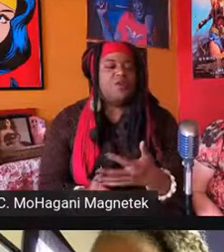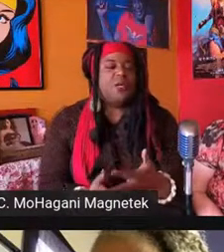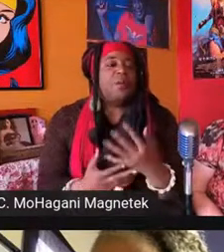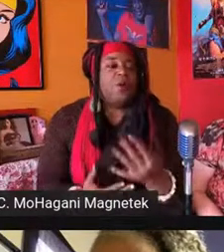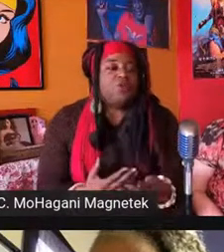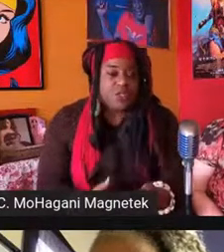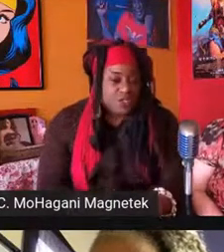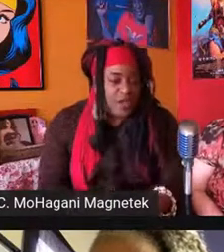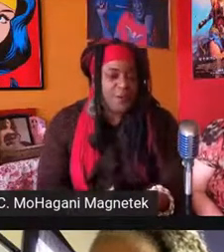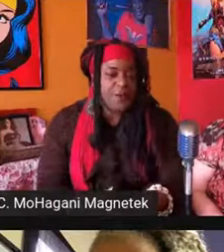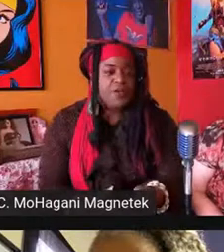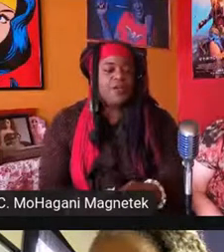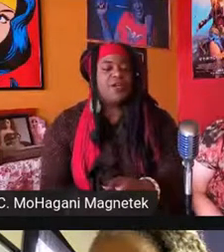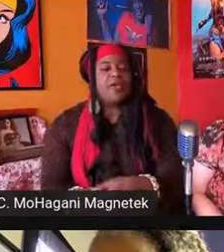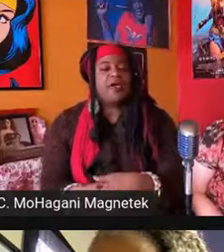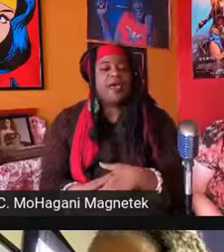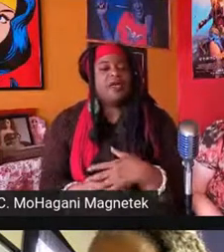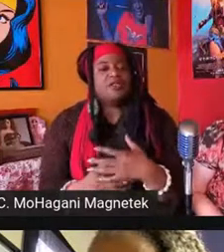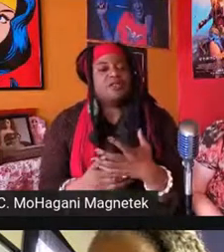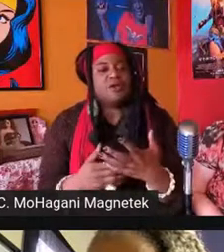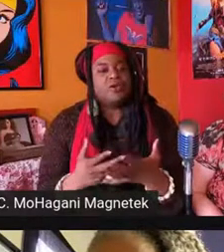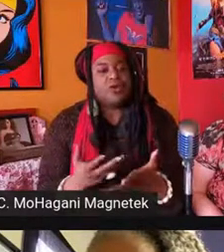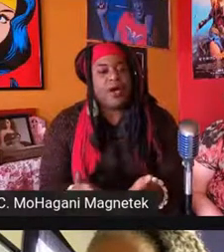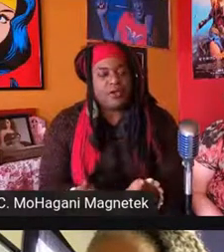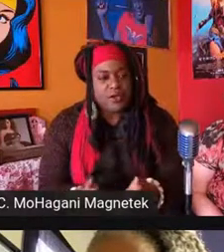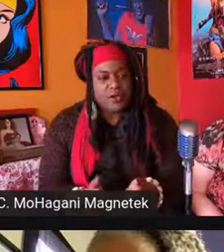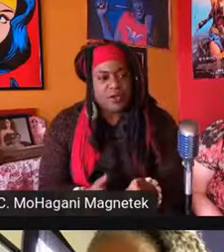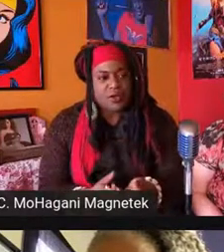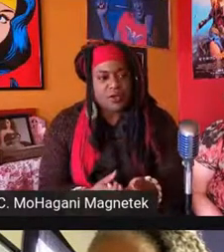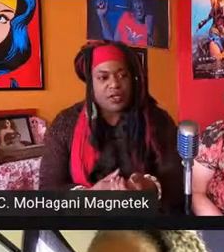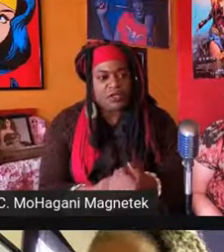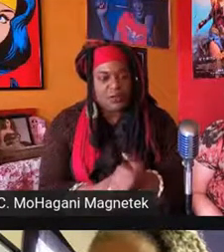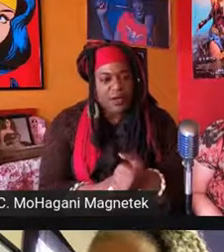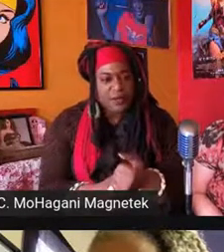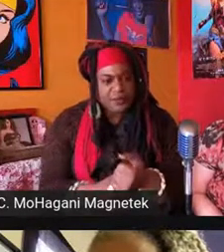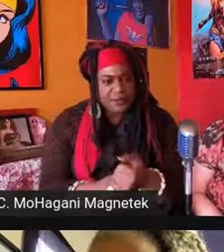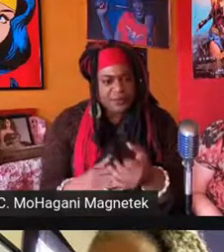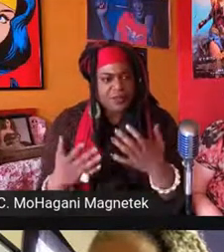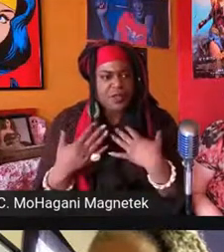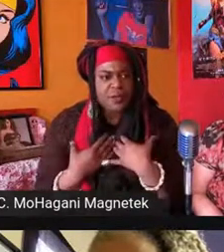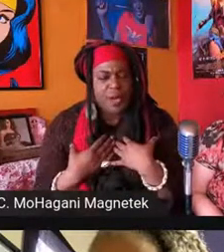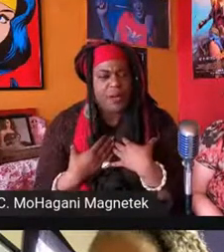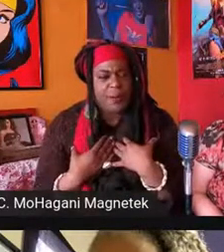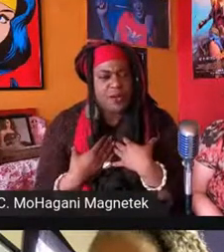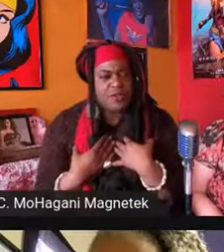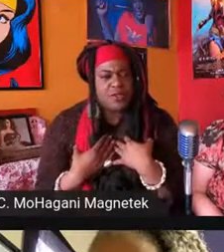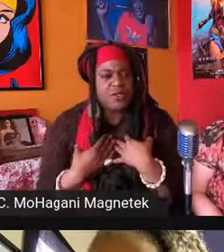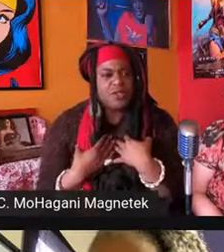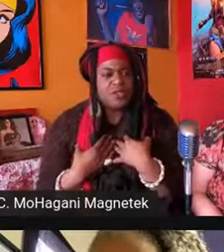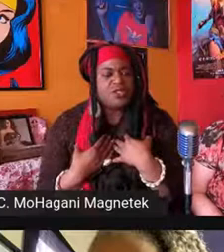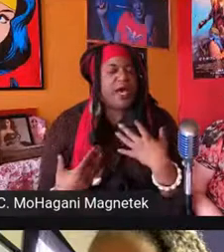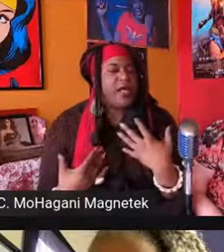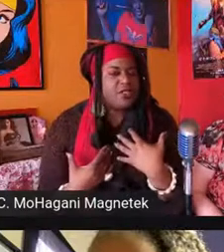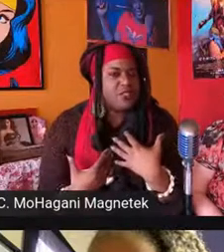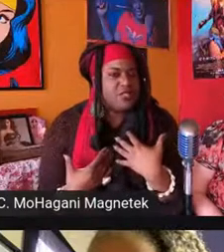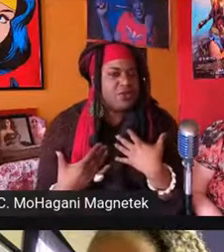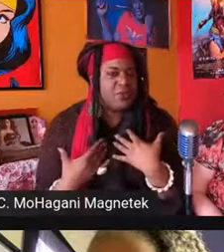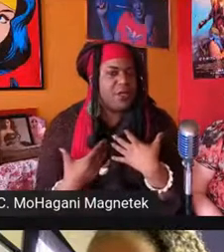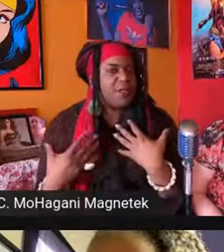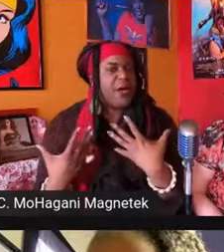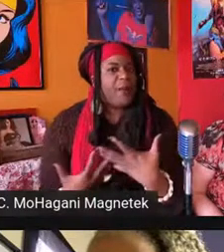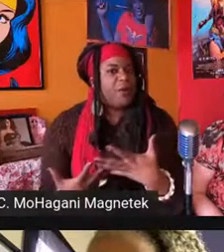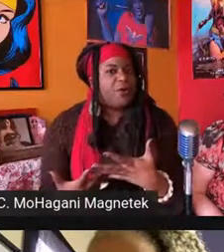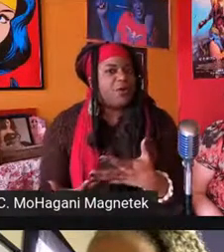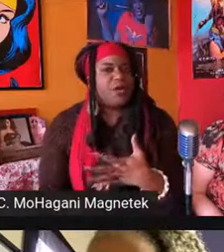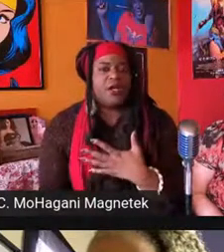poetry. She always said poetry is therapeutic. And so throughout the course of my own personal challenges with